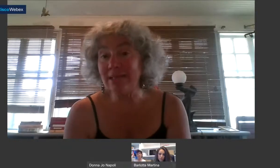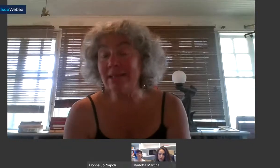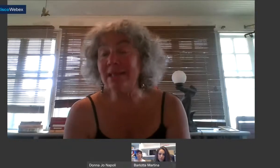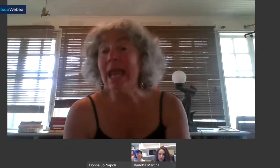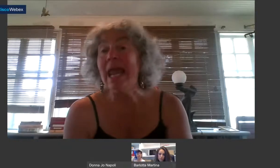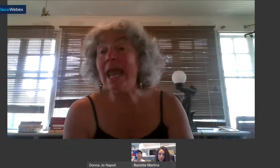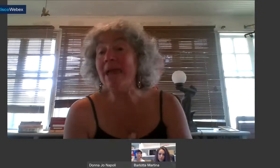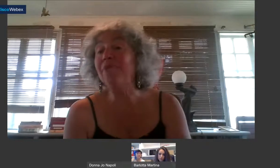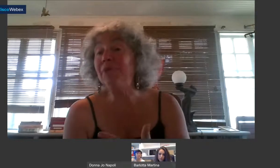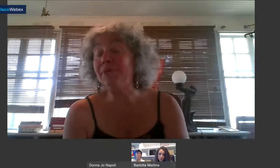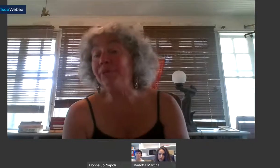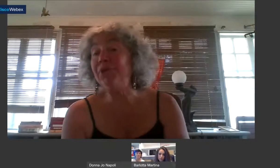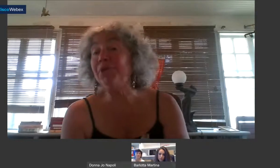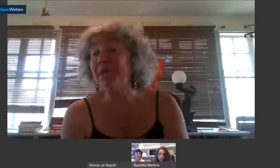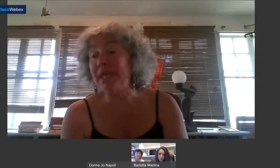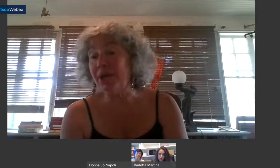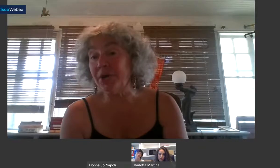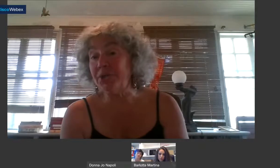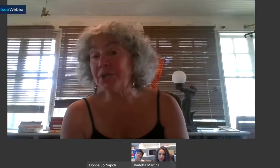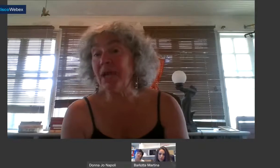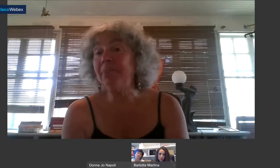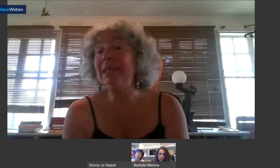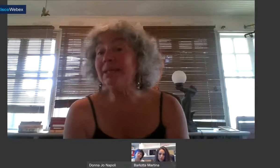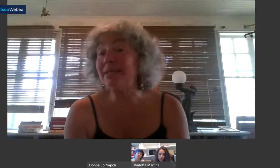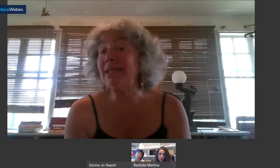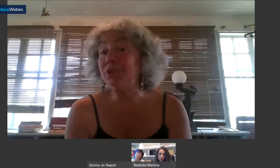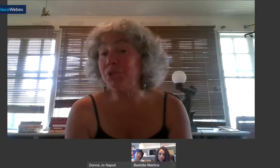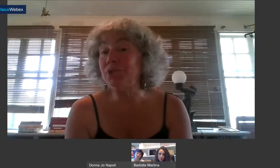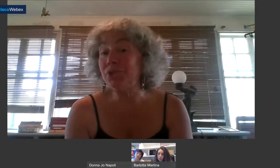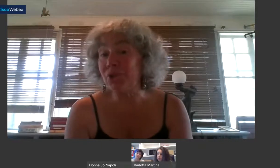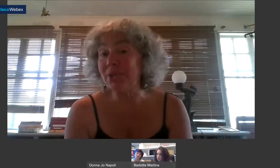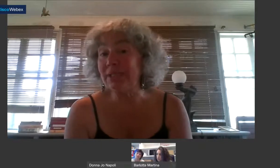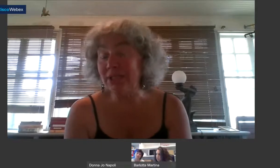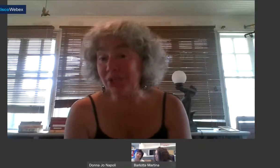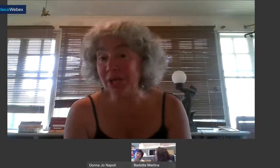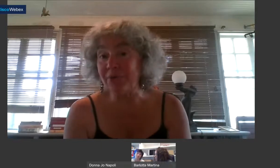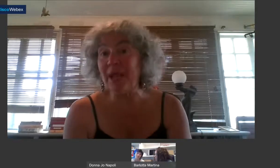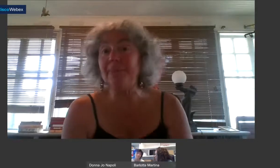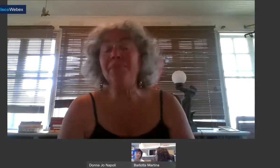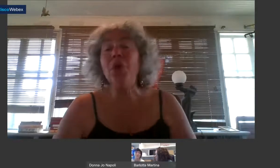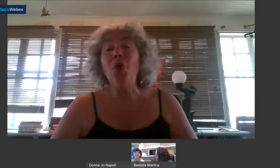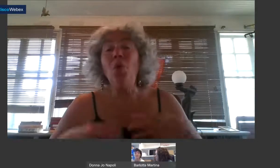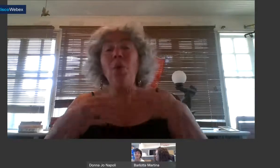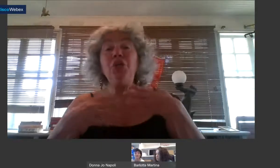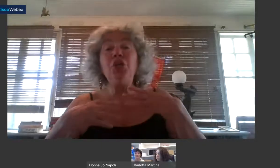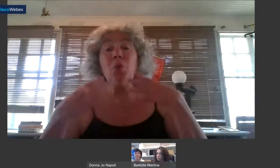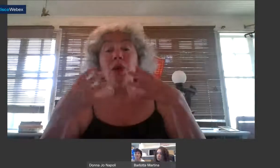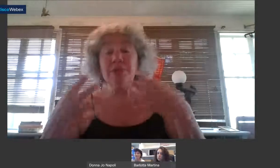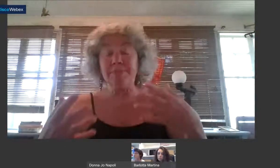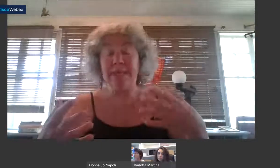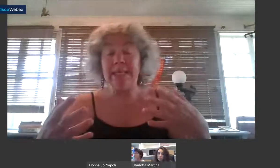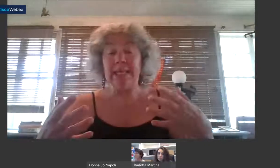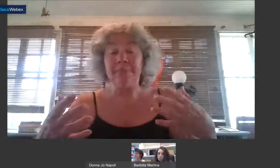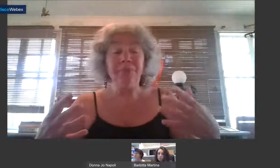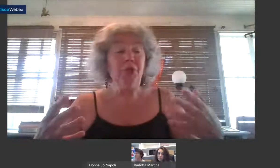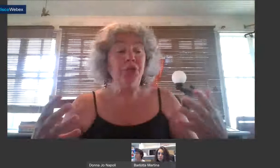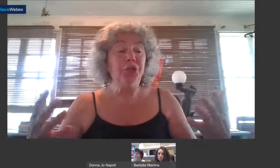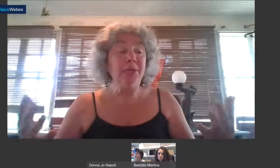exercises every few years, because they do start to degenerate. When you are speaking, you're